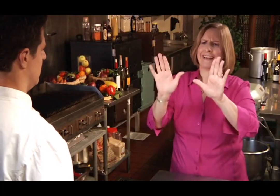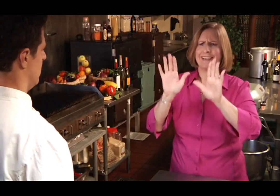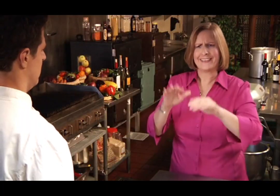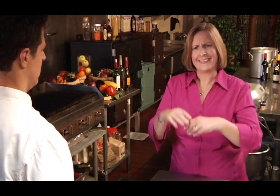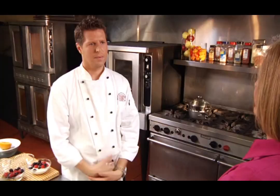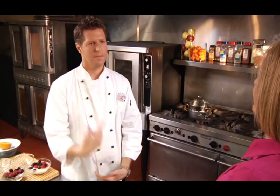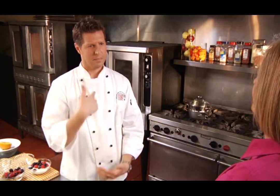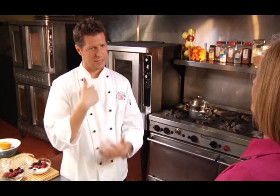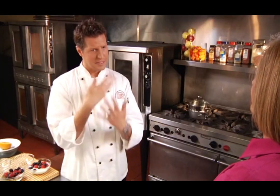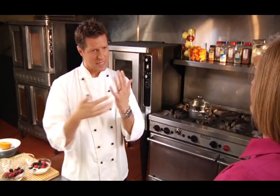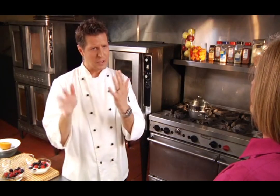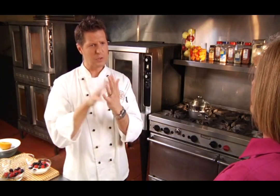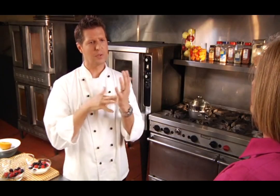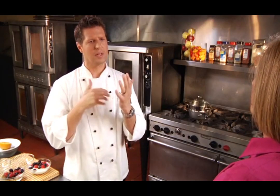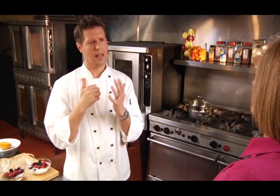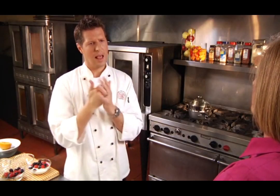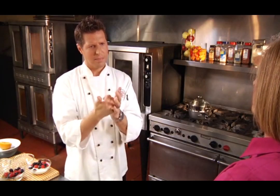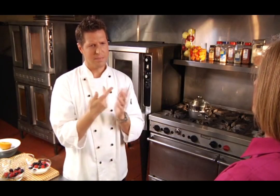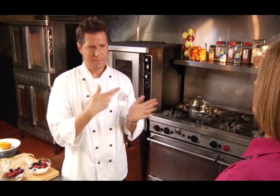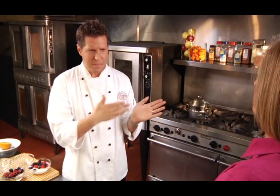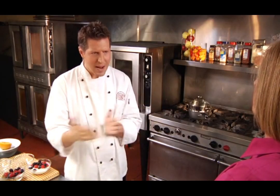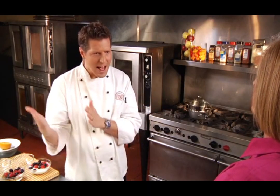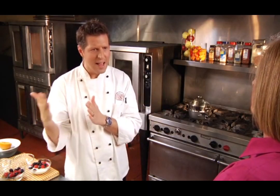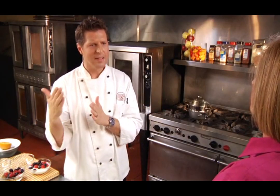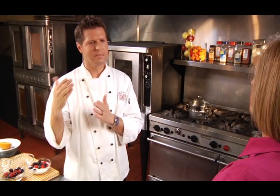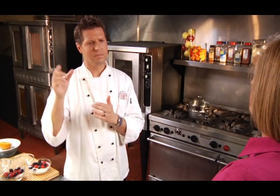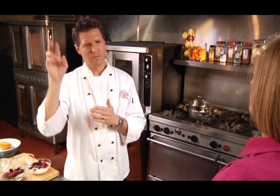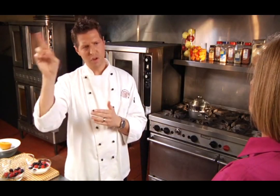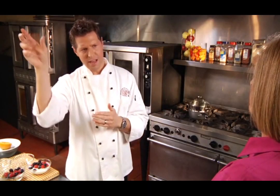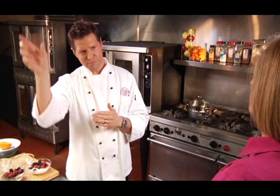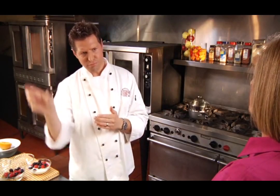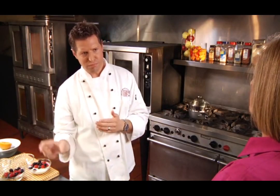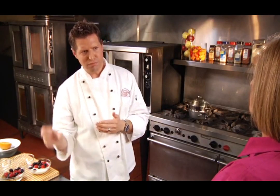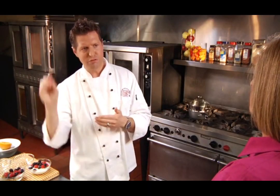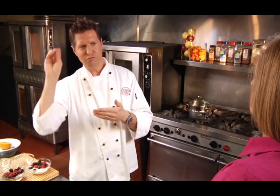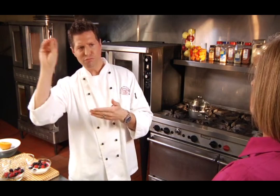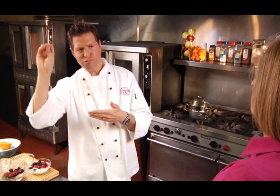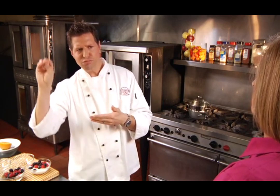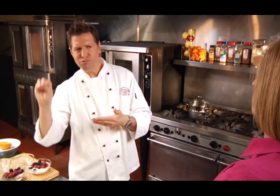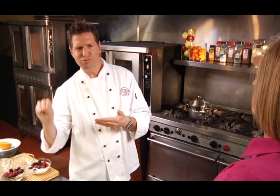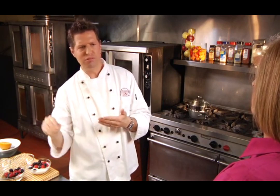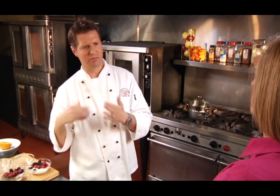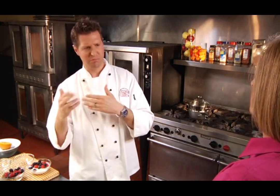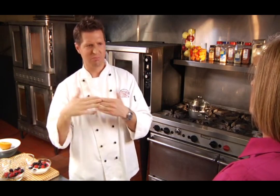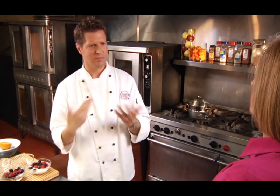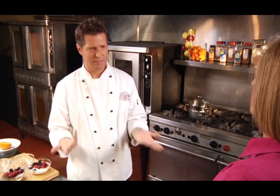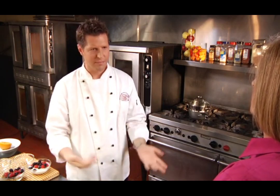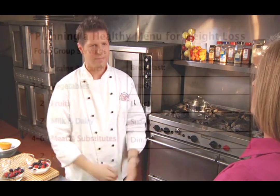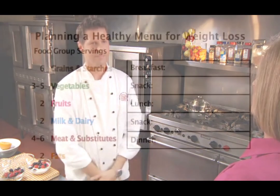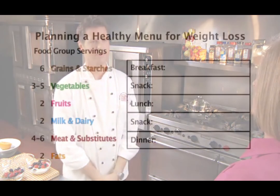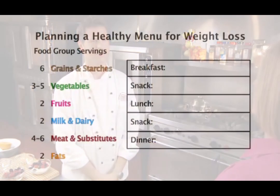Great! We can use this table to help us with planning. You can fill in the right side of the table with the foods you